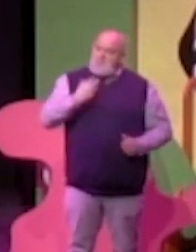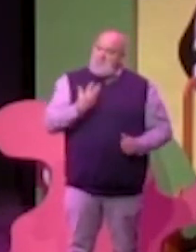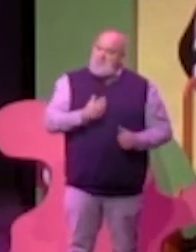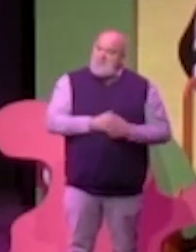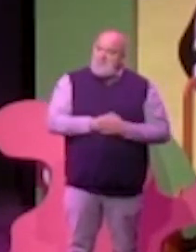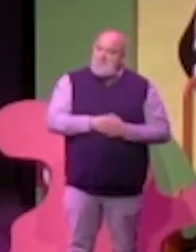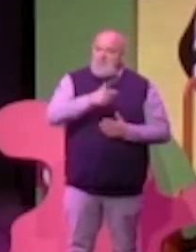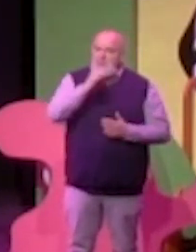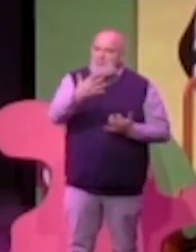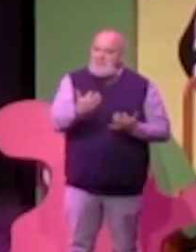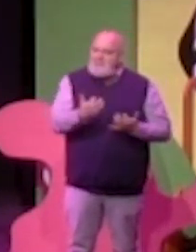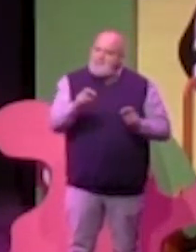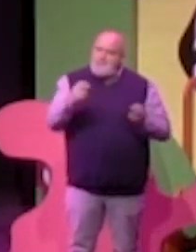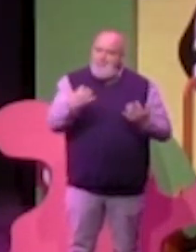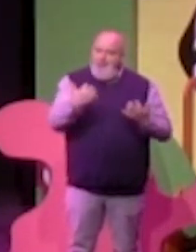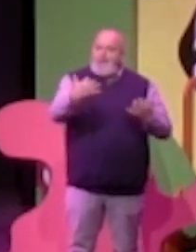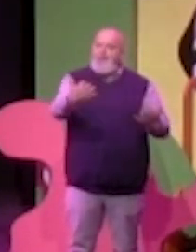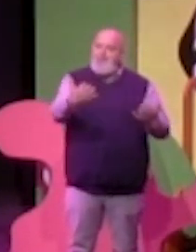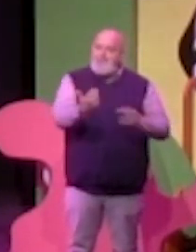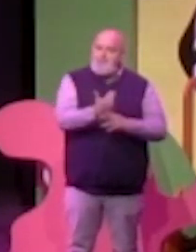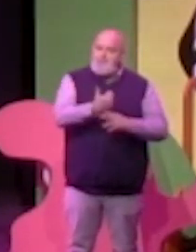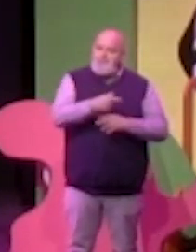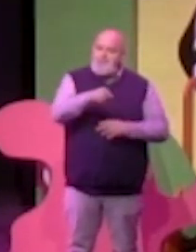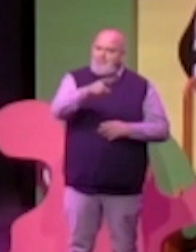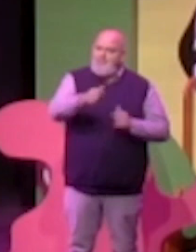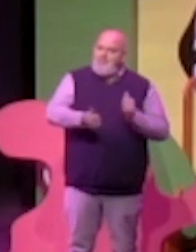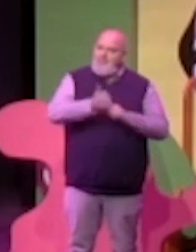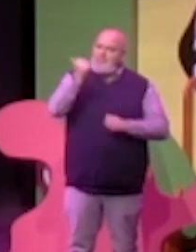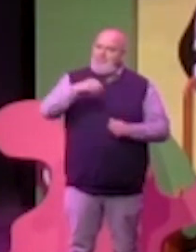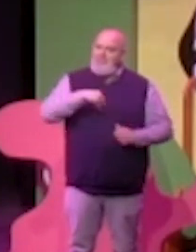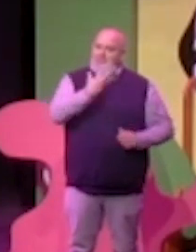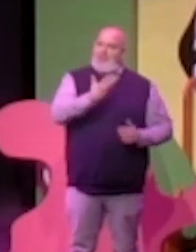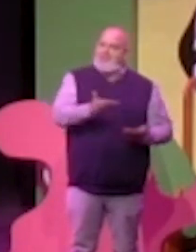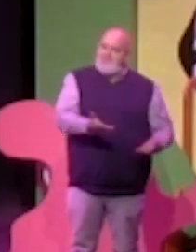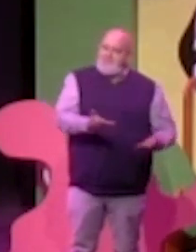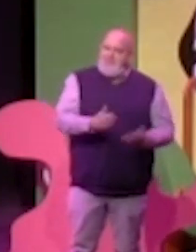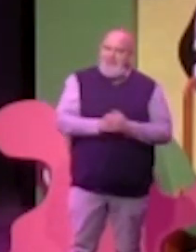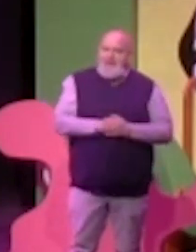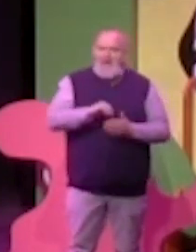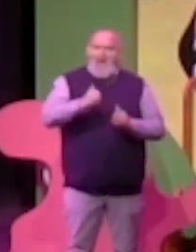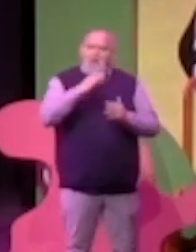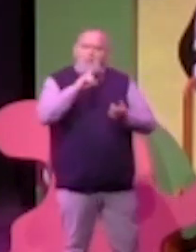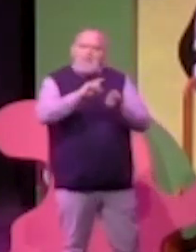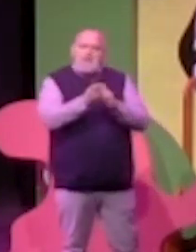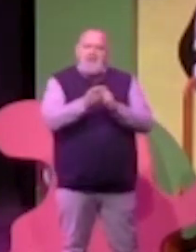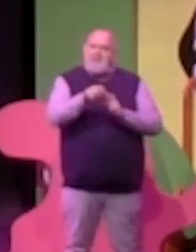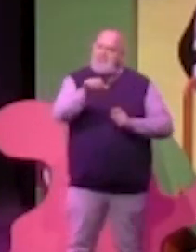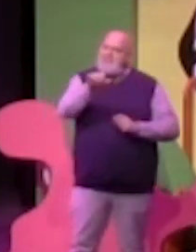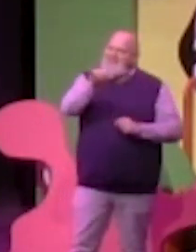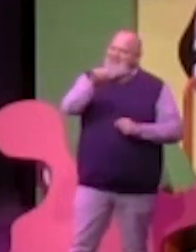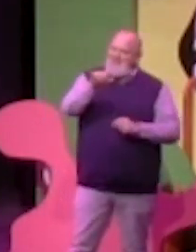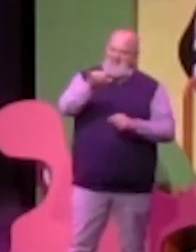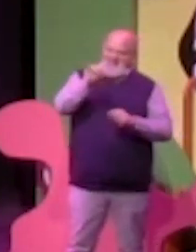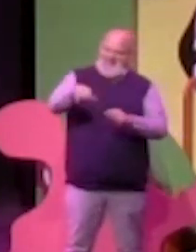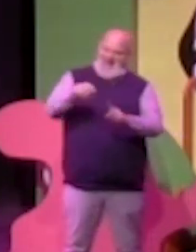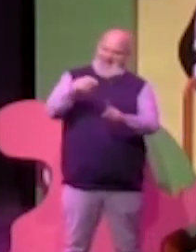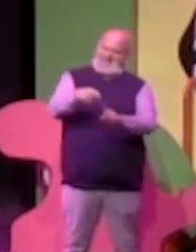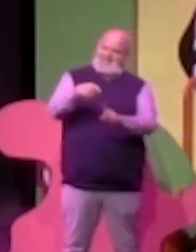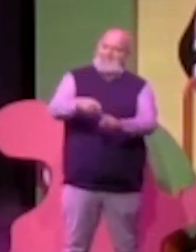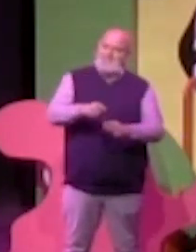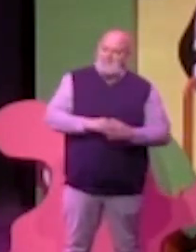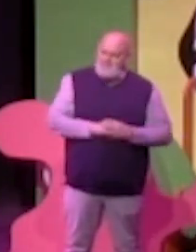the audience of a lot of these organizations? They're overwhelmingly white. How do we change that? And that's where I'd